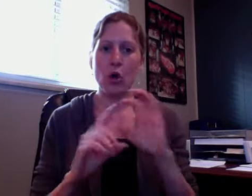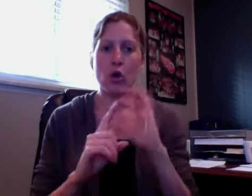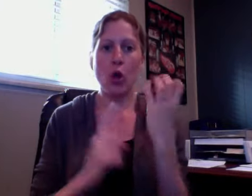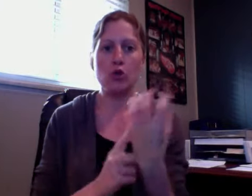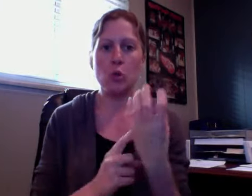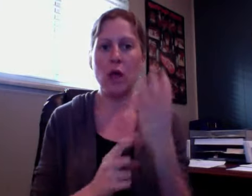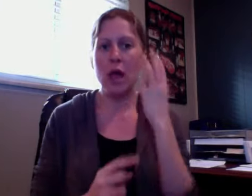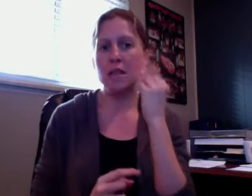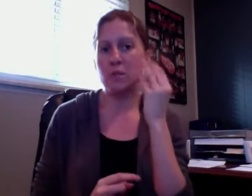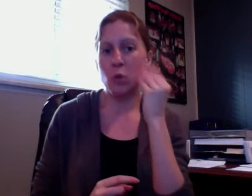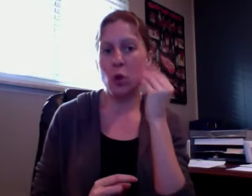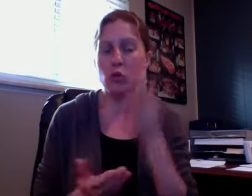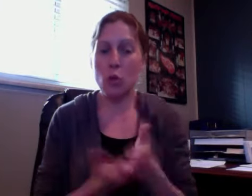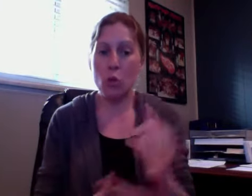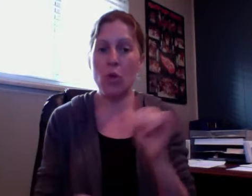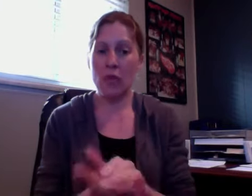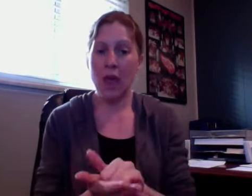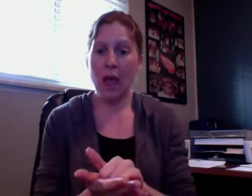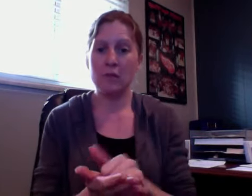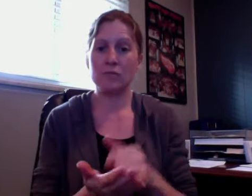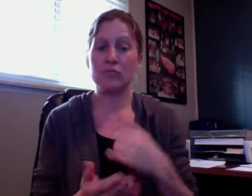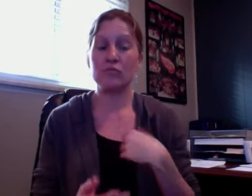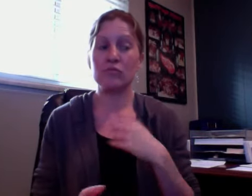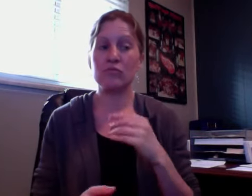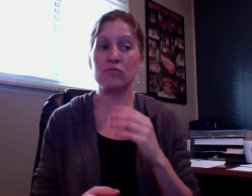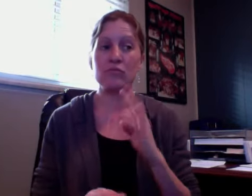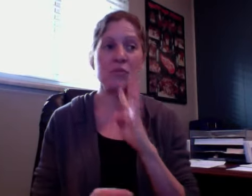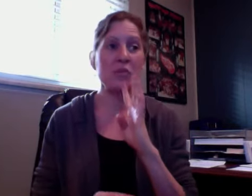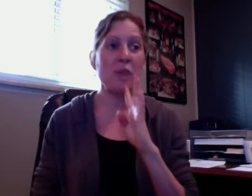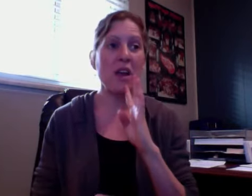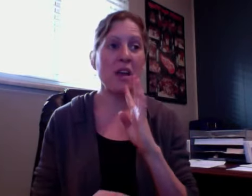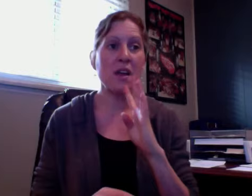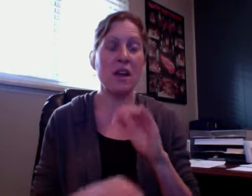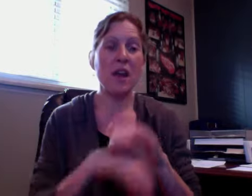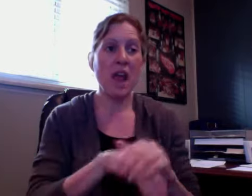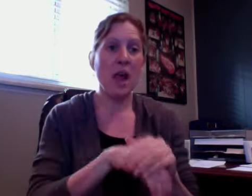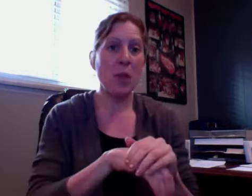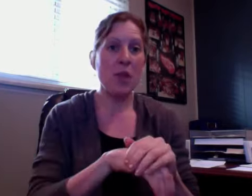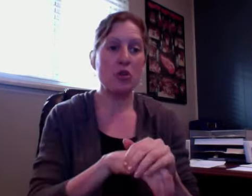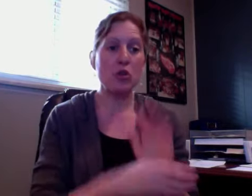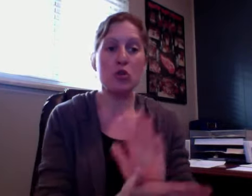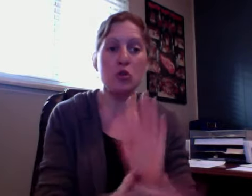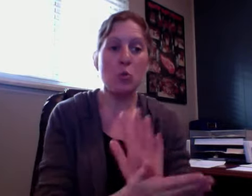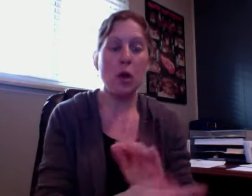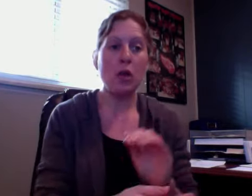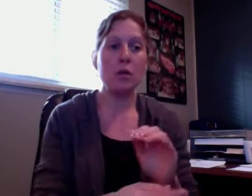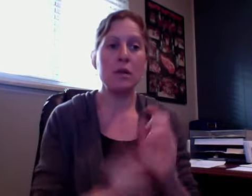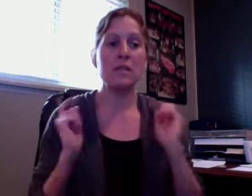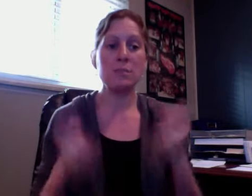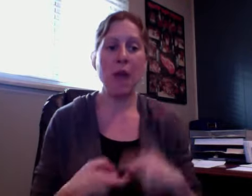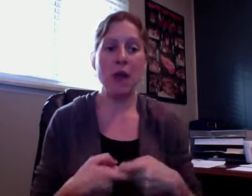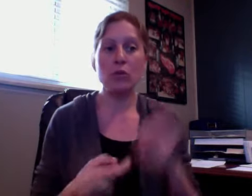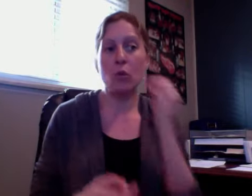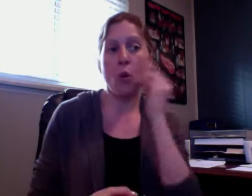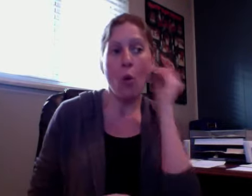home, then went to school, spoke English. There were times that I remembered in first and second grade thinking, I'm speaking English. Oh, my God.